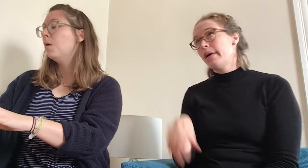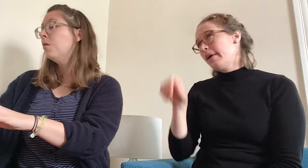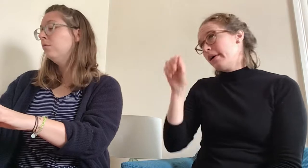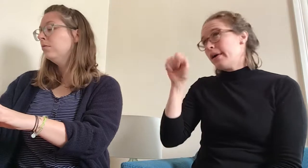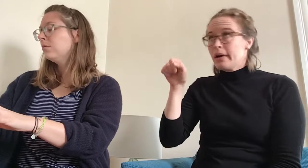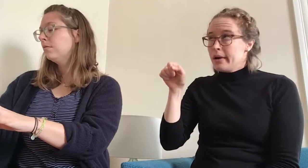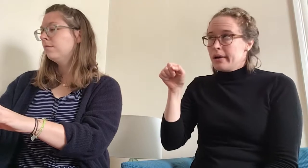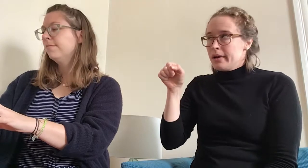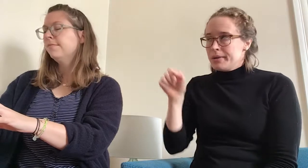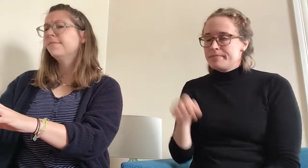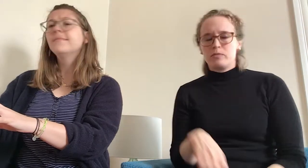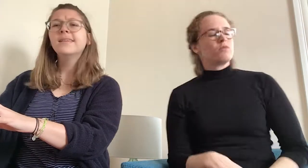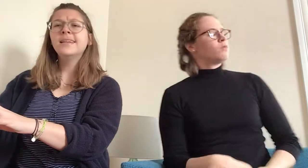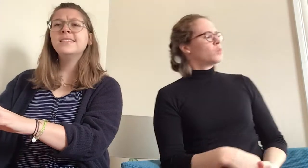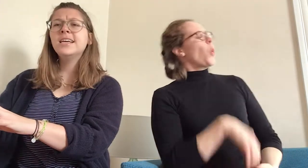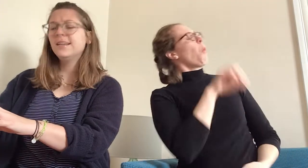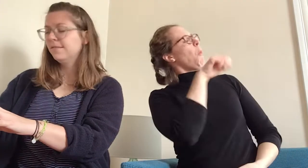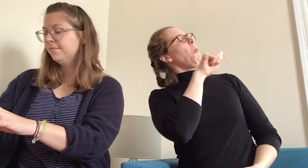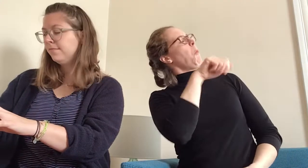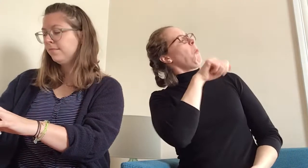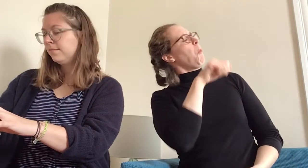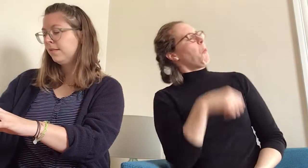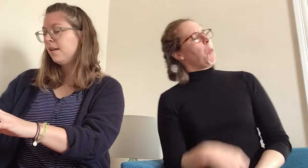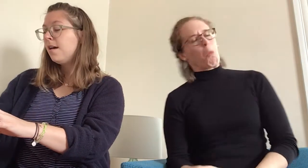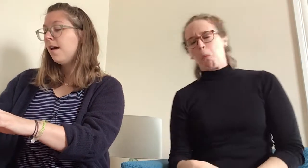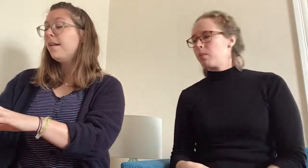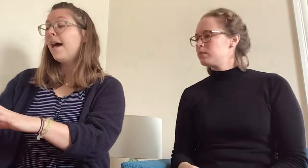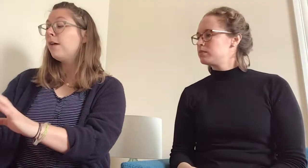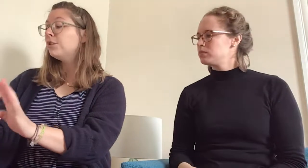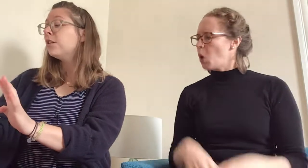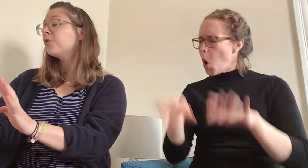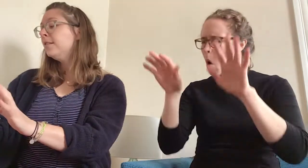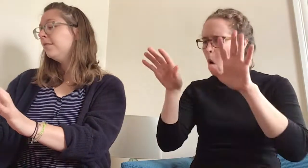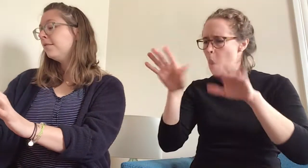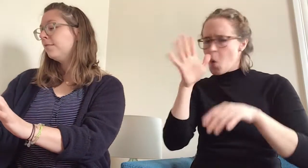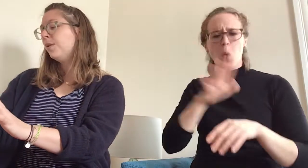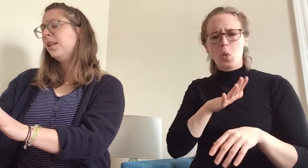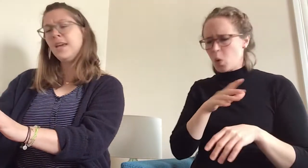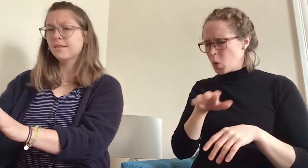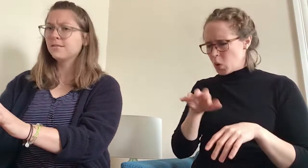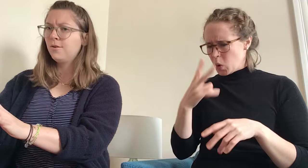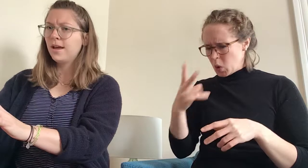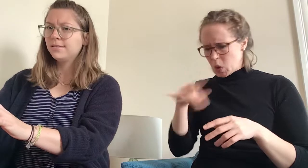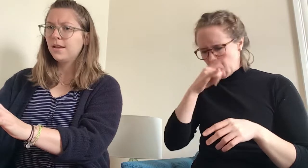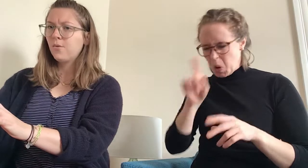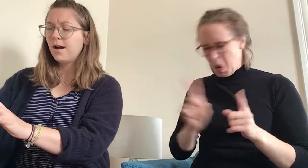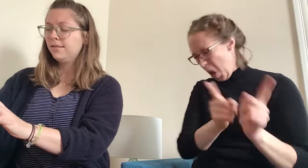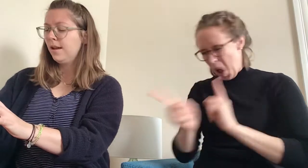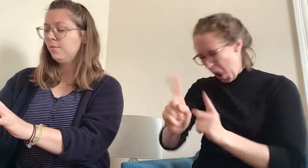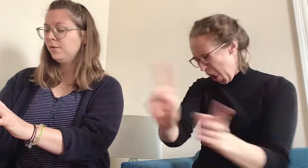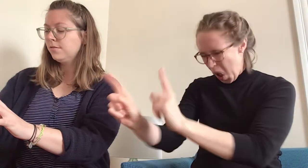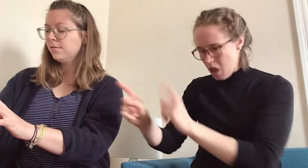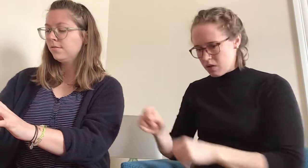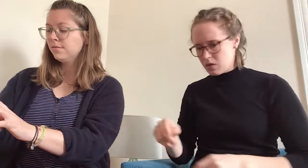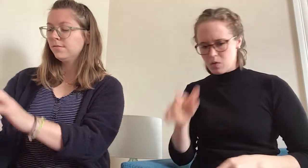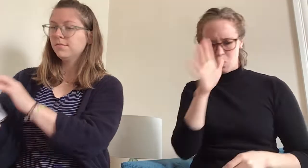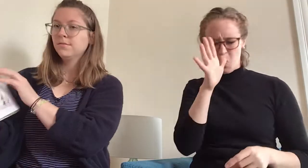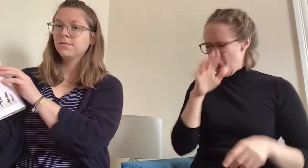I suppose. Indeed. Now, children, please don't act like wild